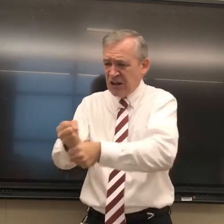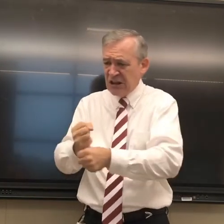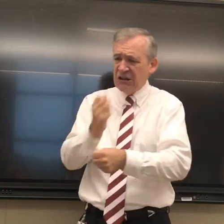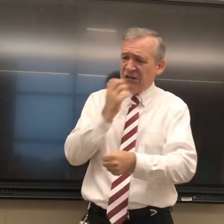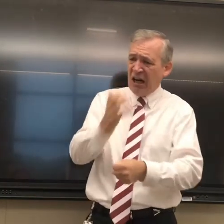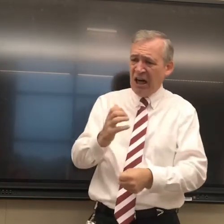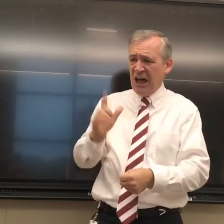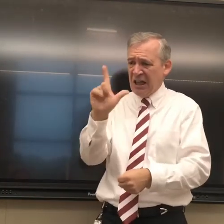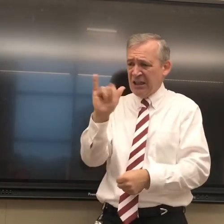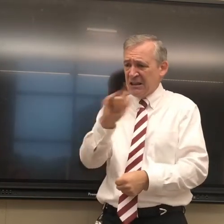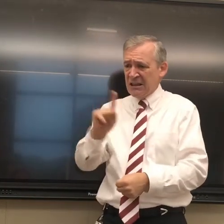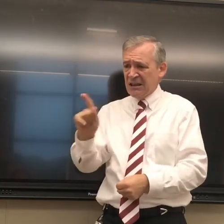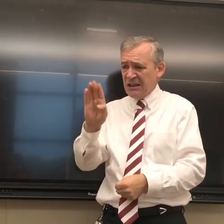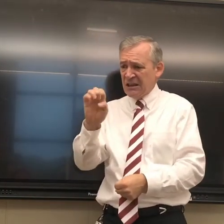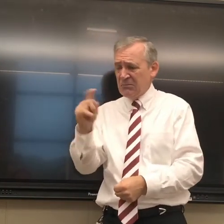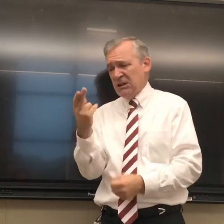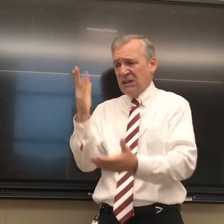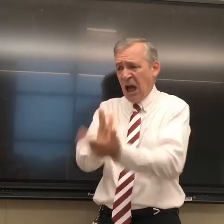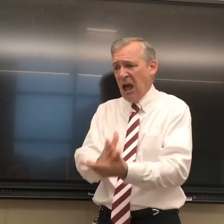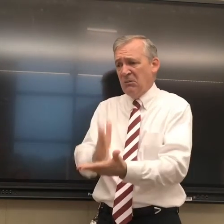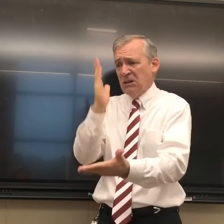"Lisbeth, stop, please stop."